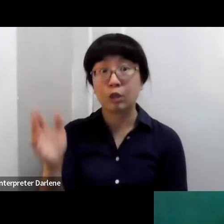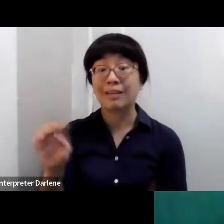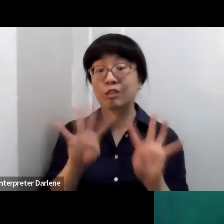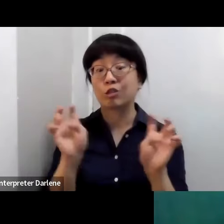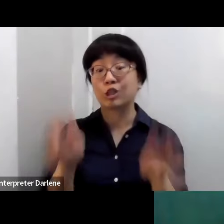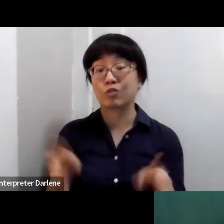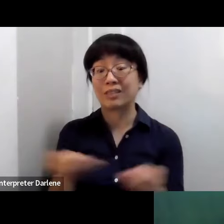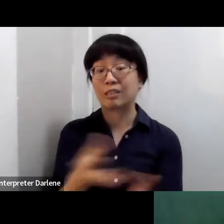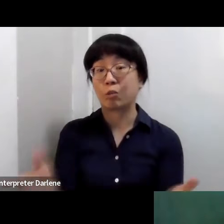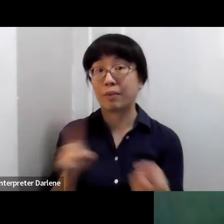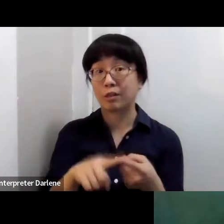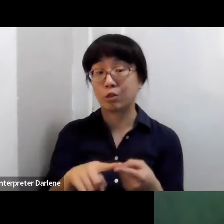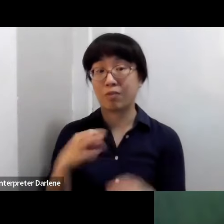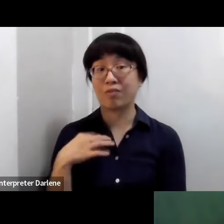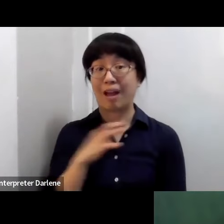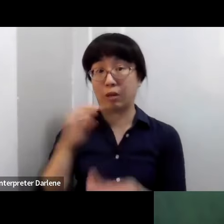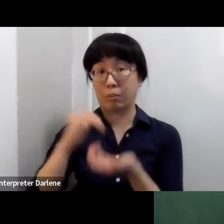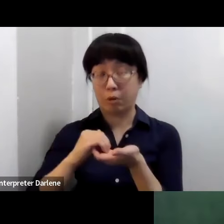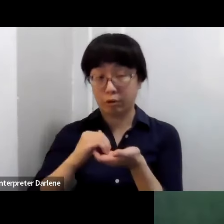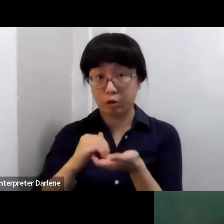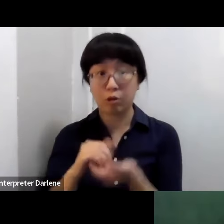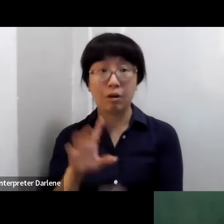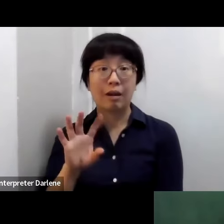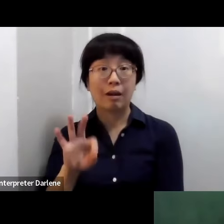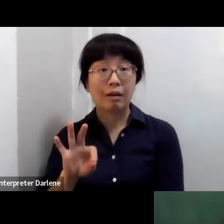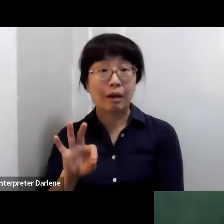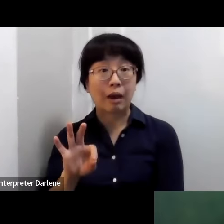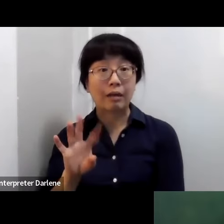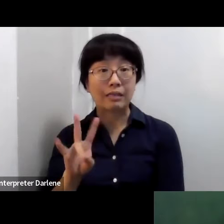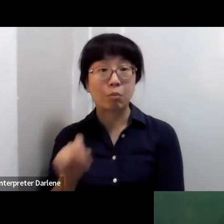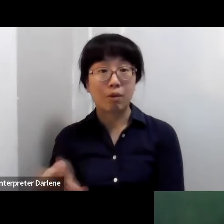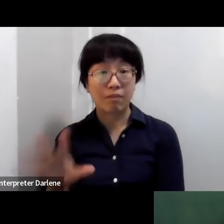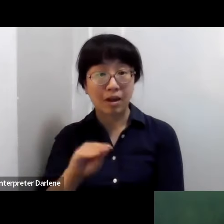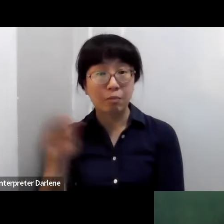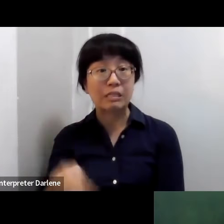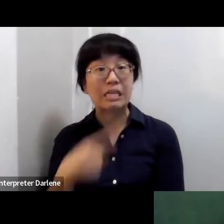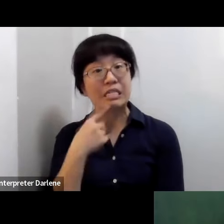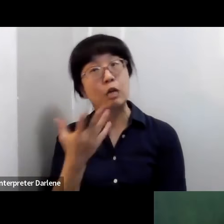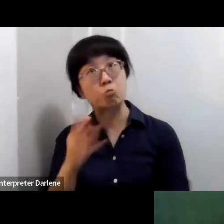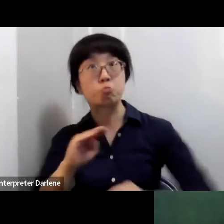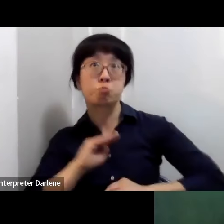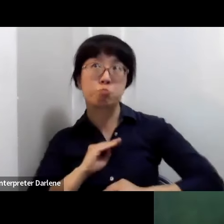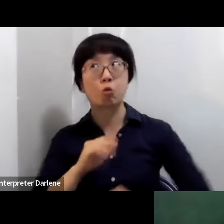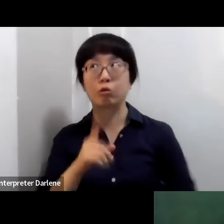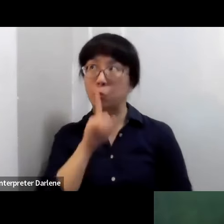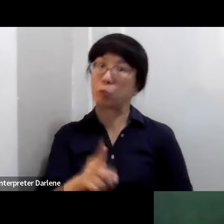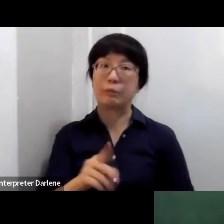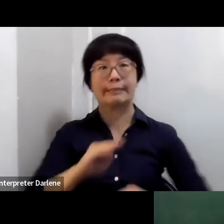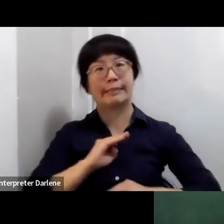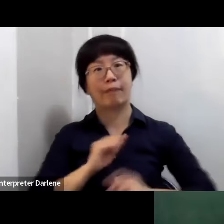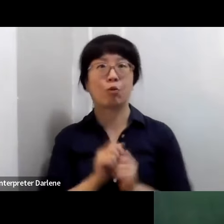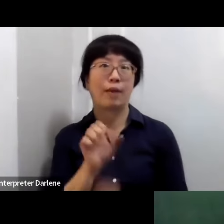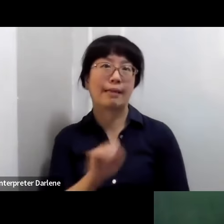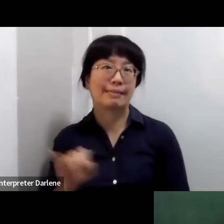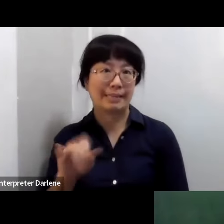SI faculty partners, 97.5% of 40 respondents indicated that they were either satisfied or very satisfied with their SI